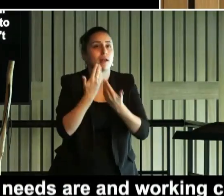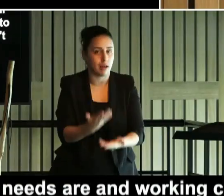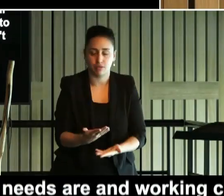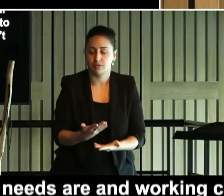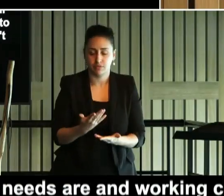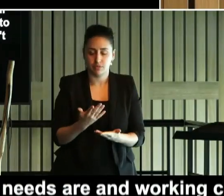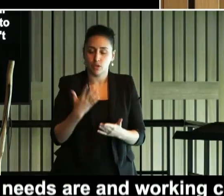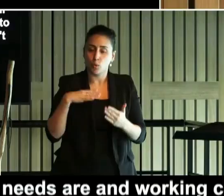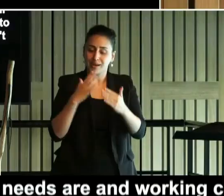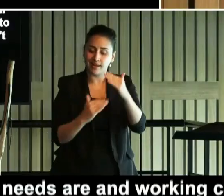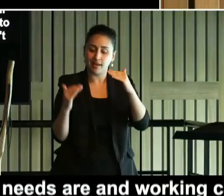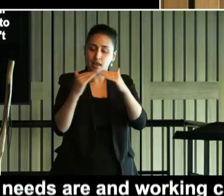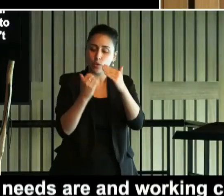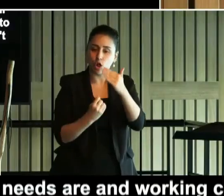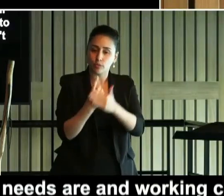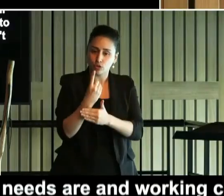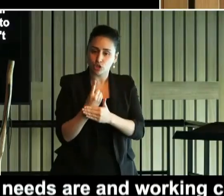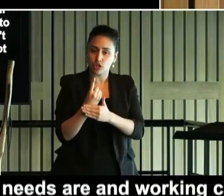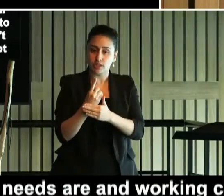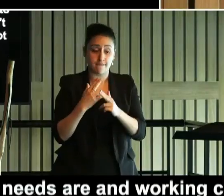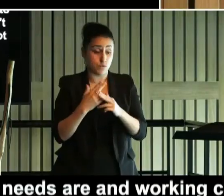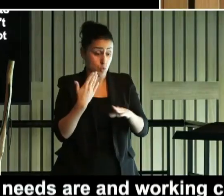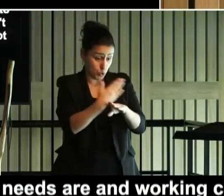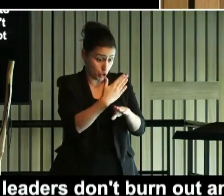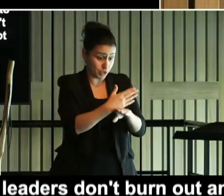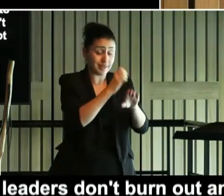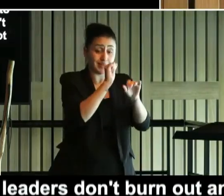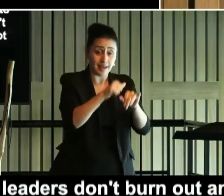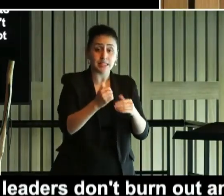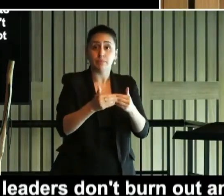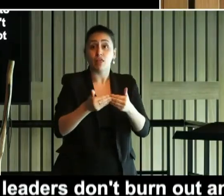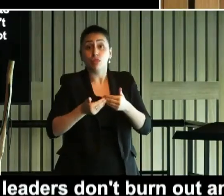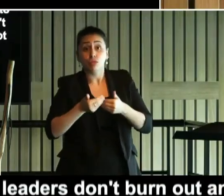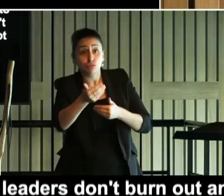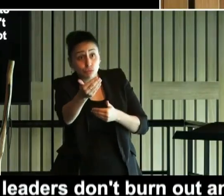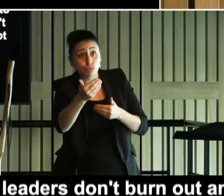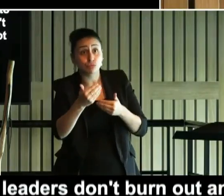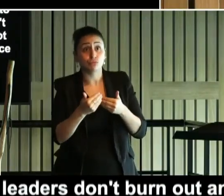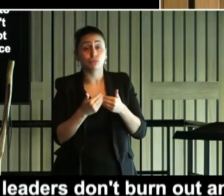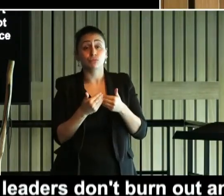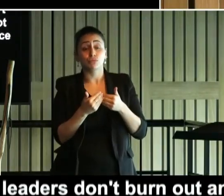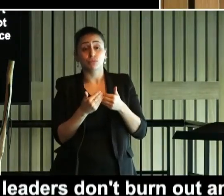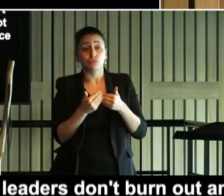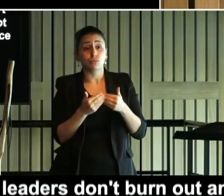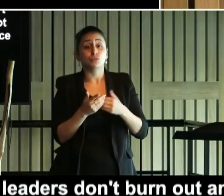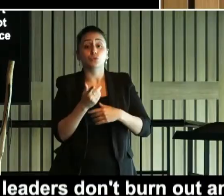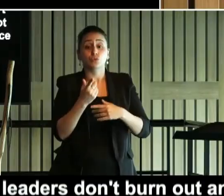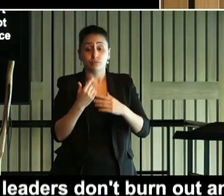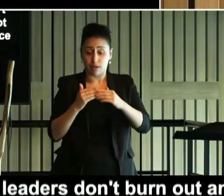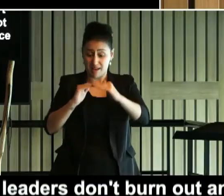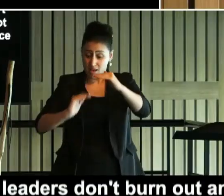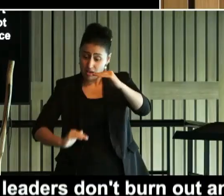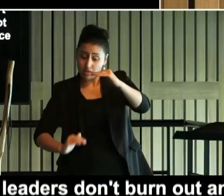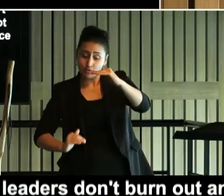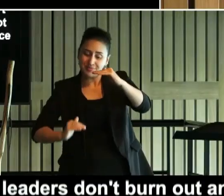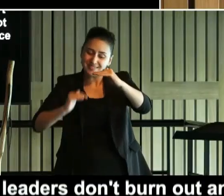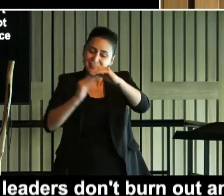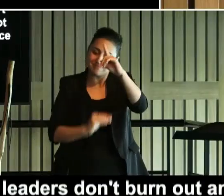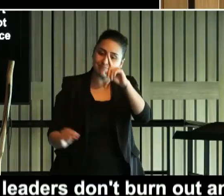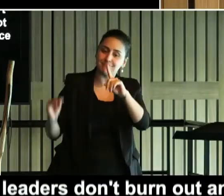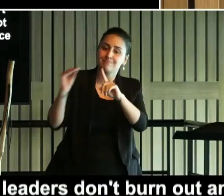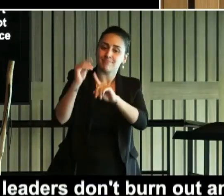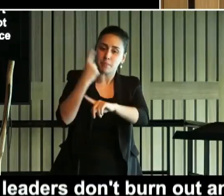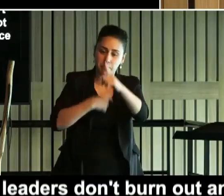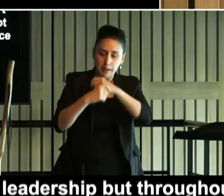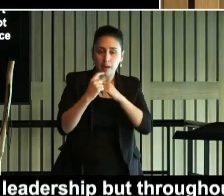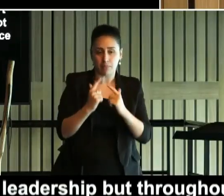not only in leadership but throughout the workforce to be able to get into leadership positions, I think. So I think